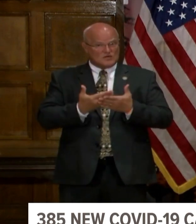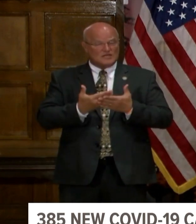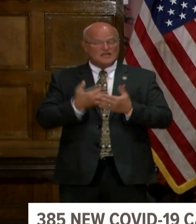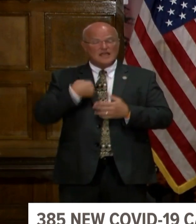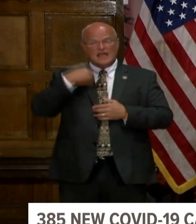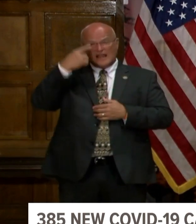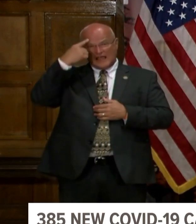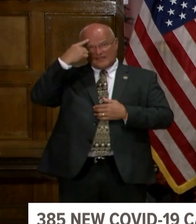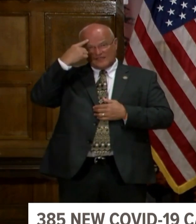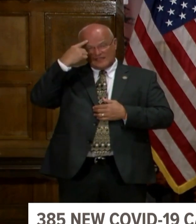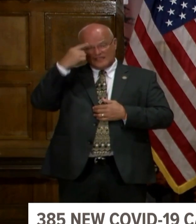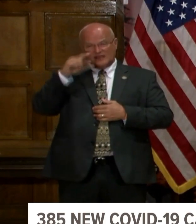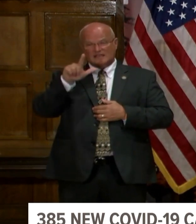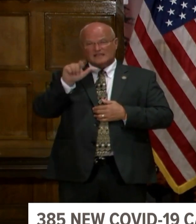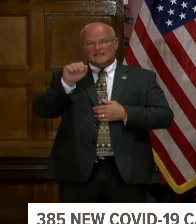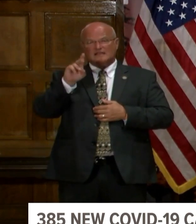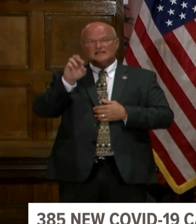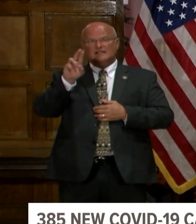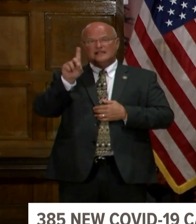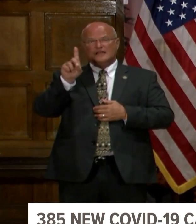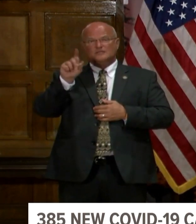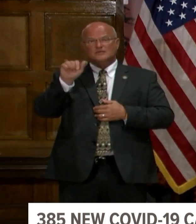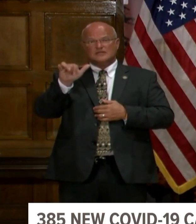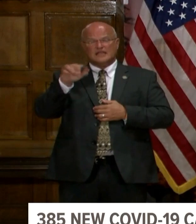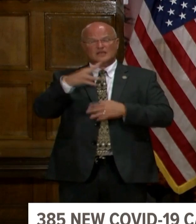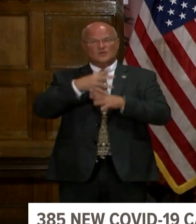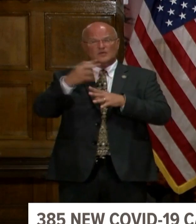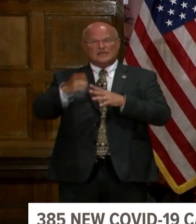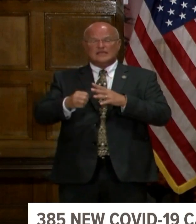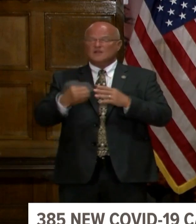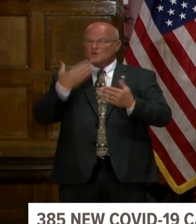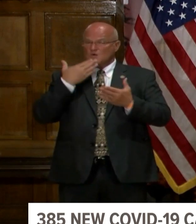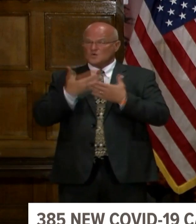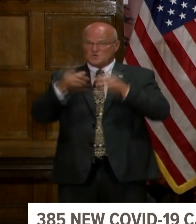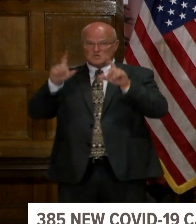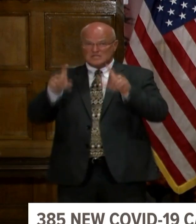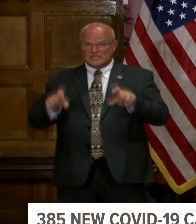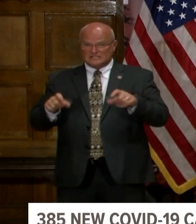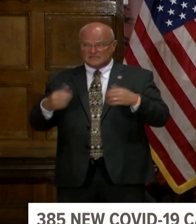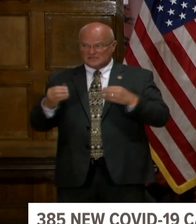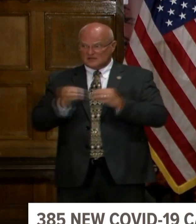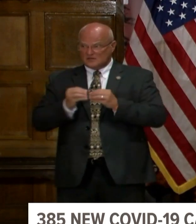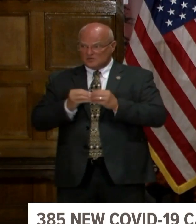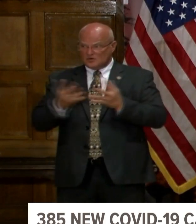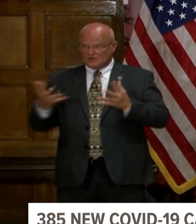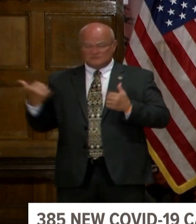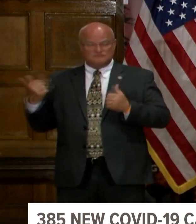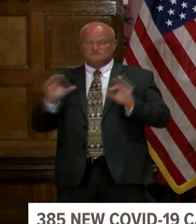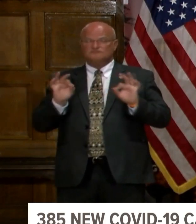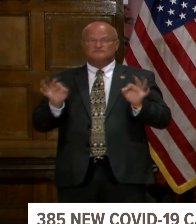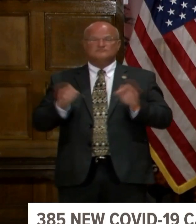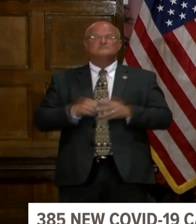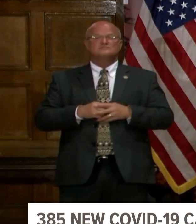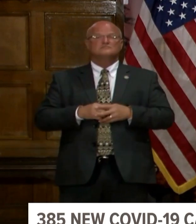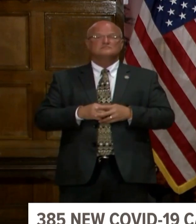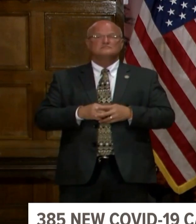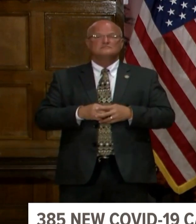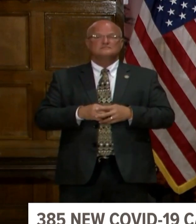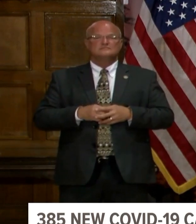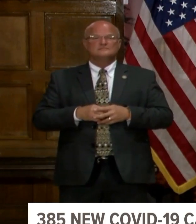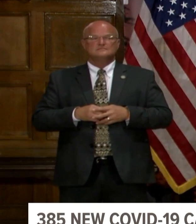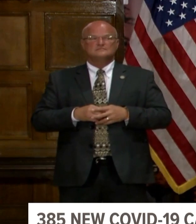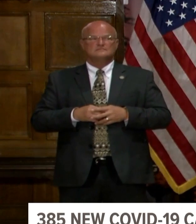all through that weekend we've continued to see fairly robust testing. Did you have any other comment on that?